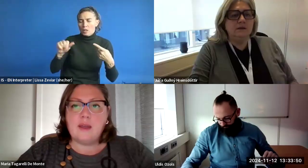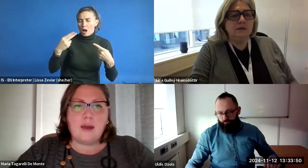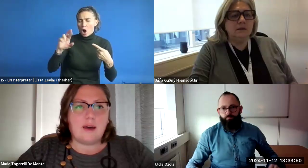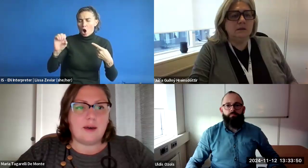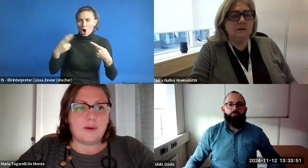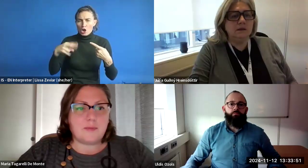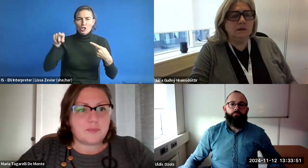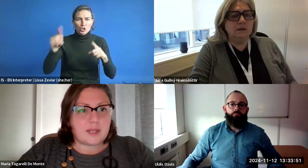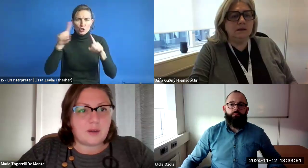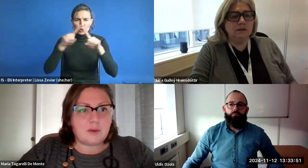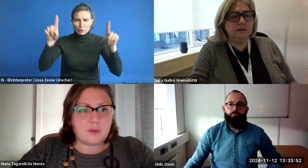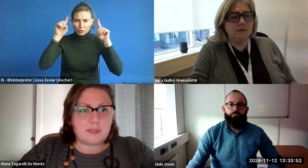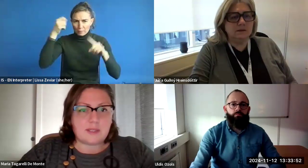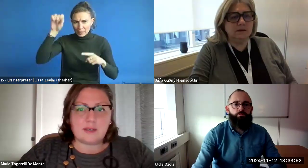Bremen.